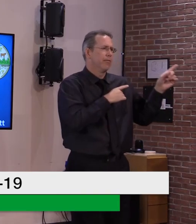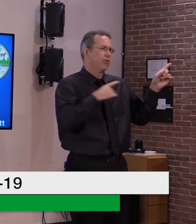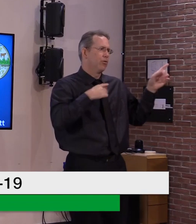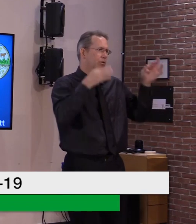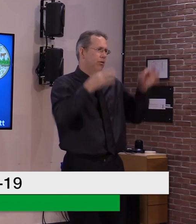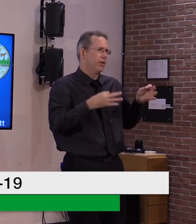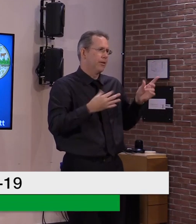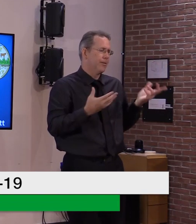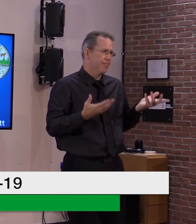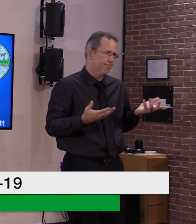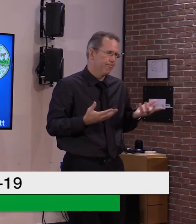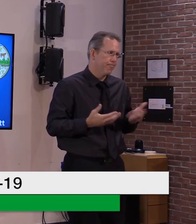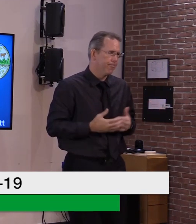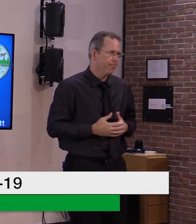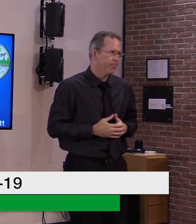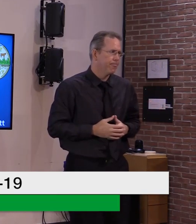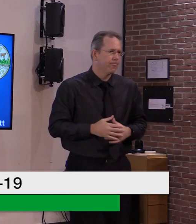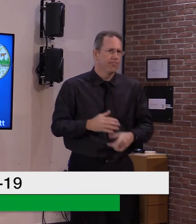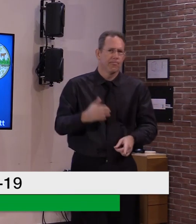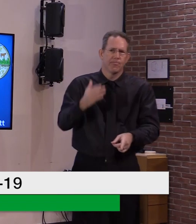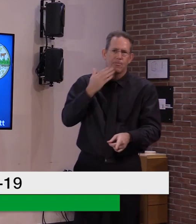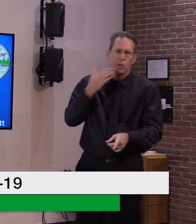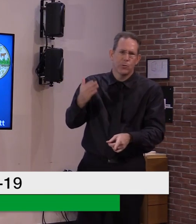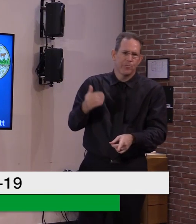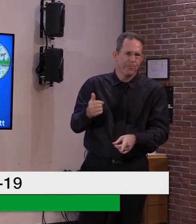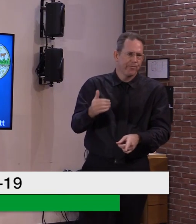tom bt digger